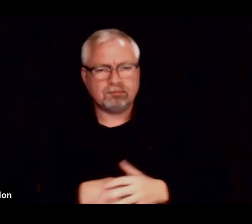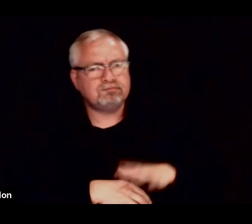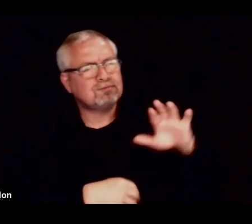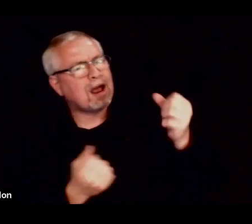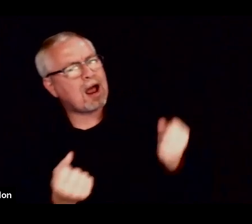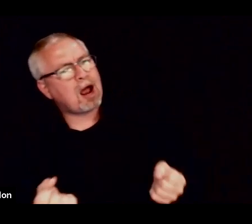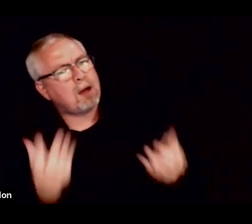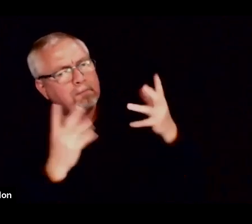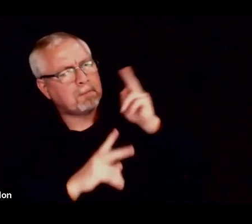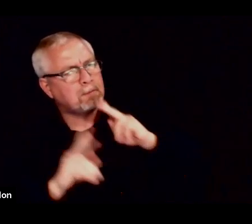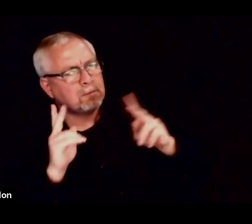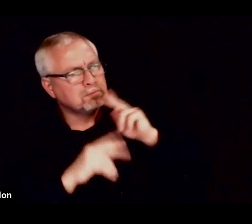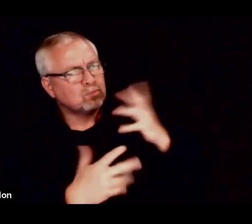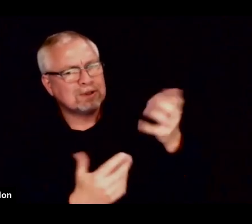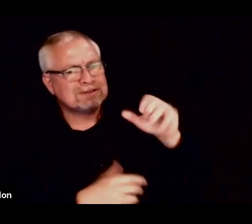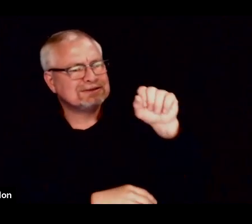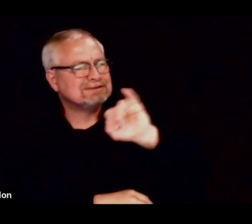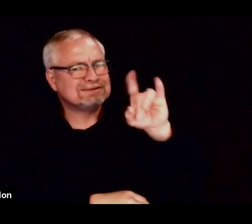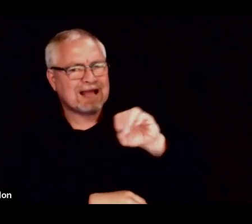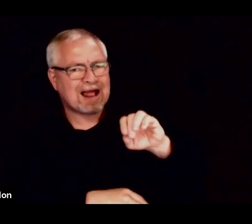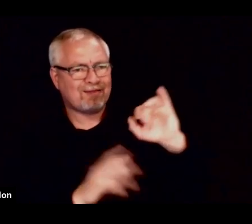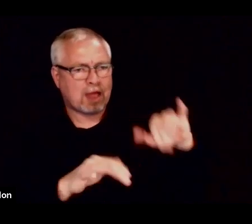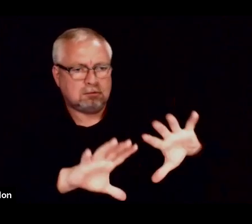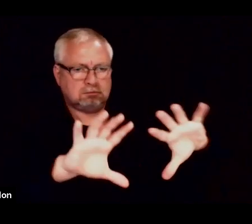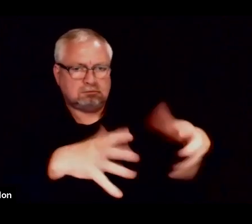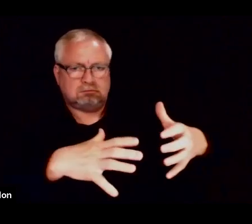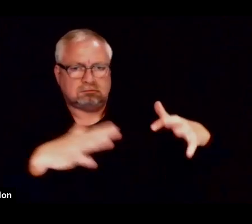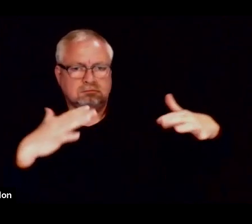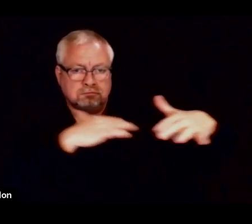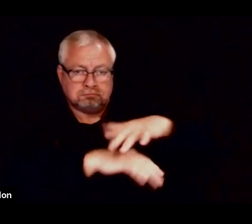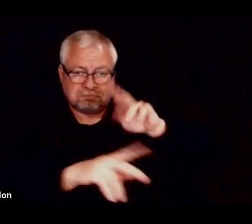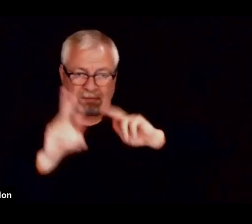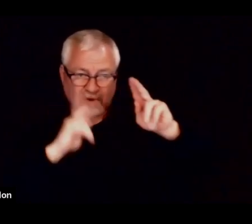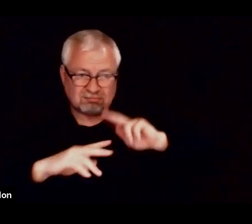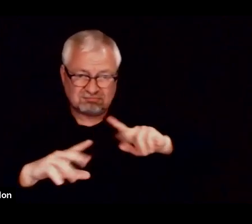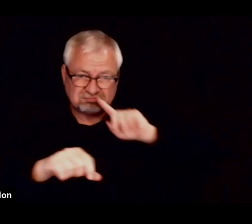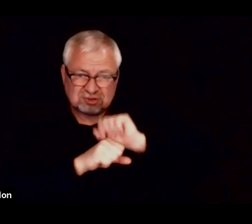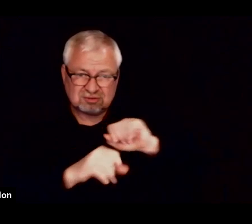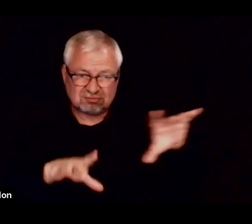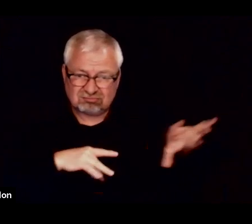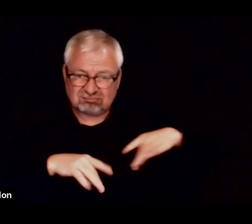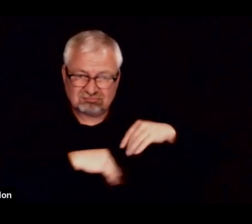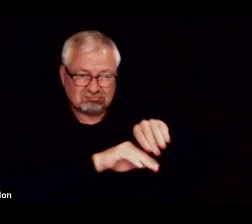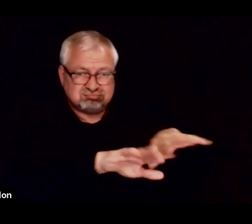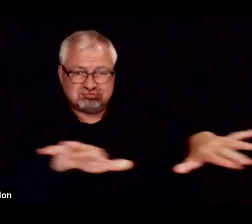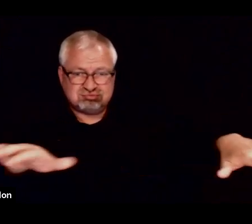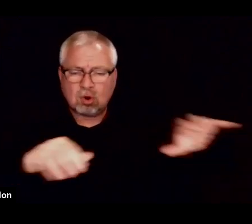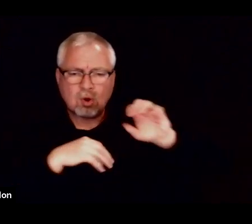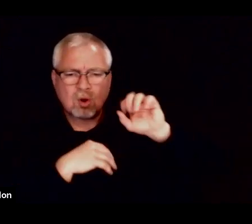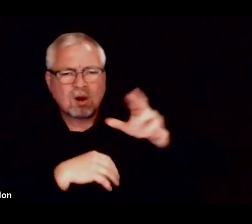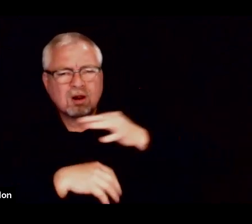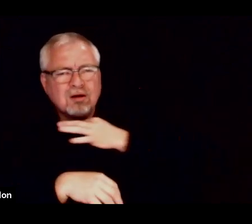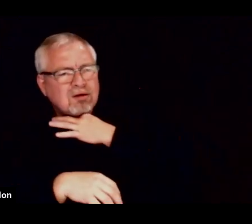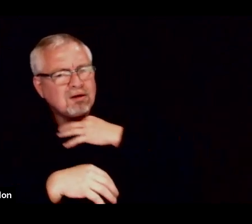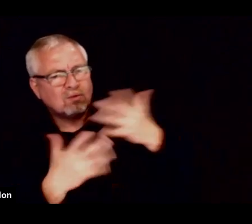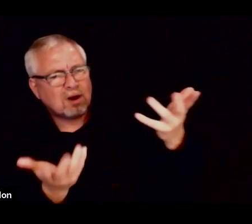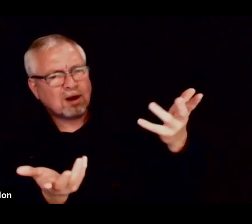testing done? I mean, certainly that would be a huge red flag, potential hotspot or spreading